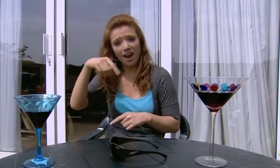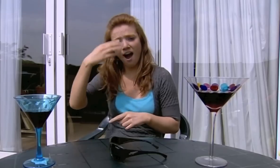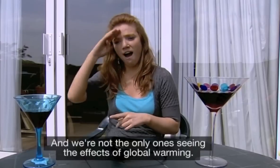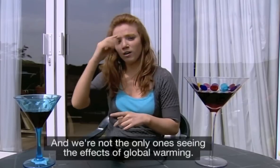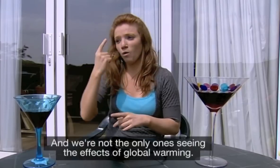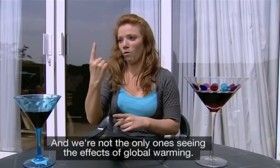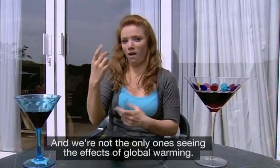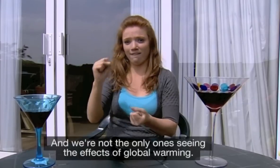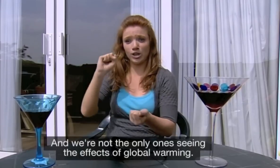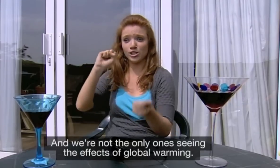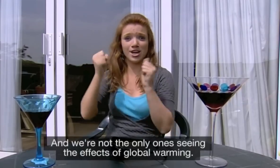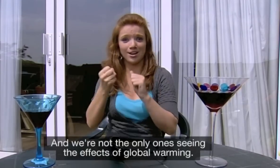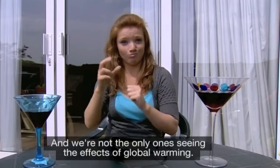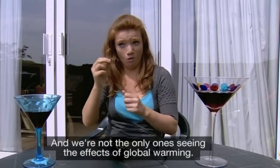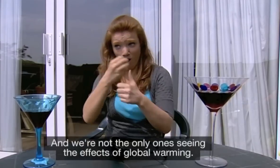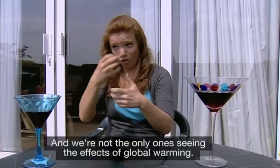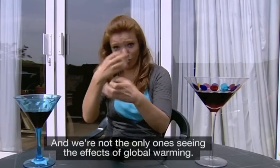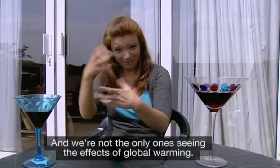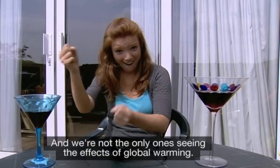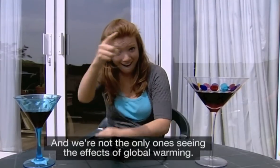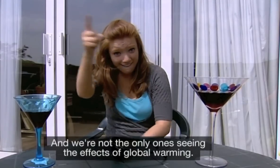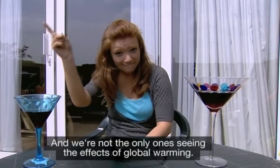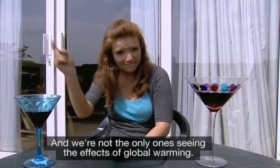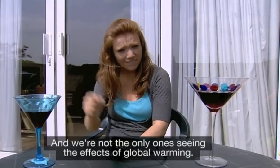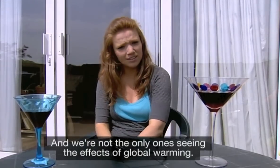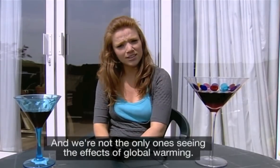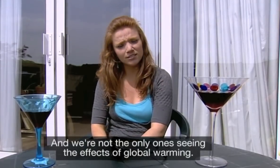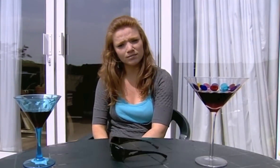And we're not the only ones seeing the effects of global warming.